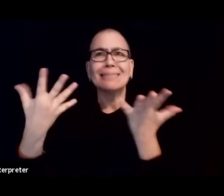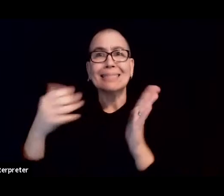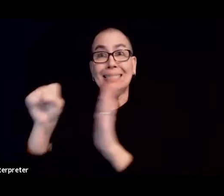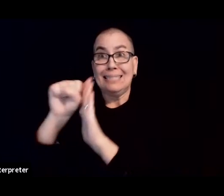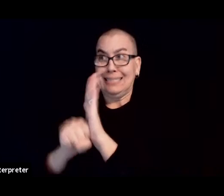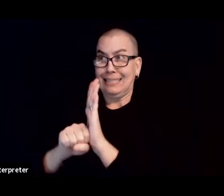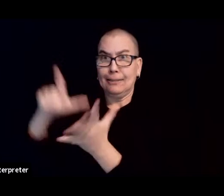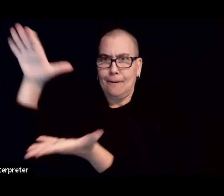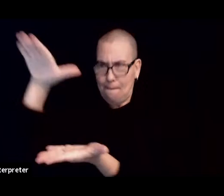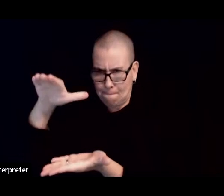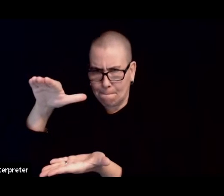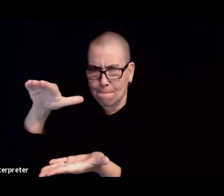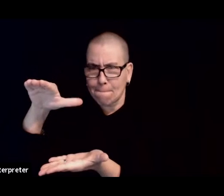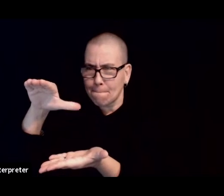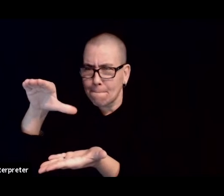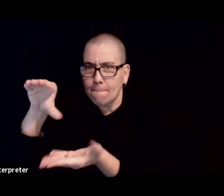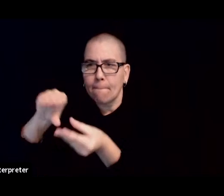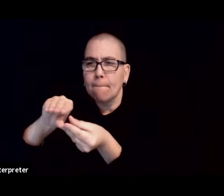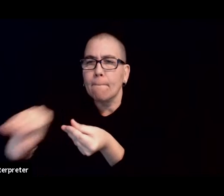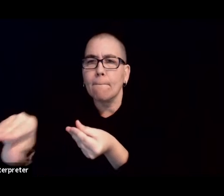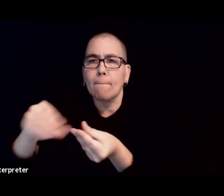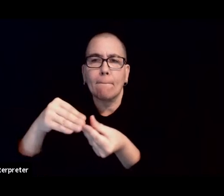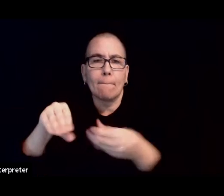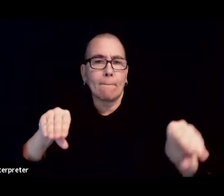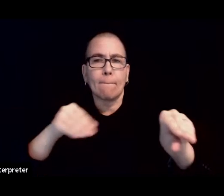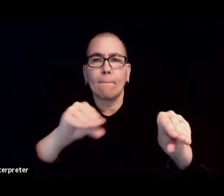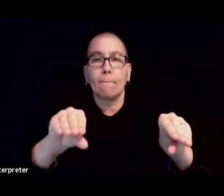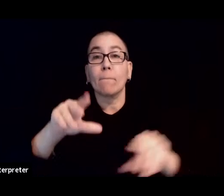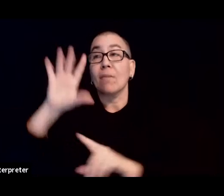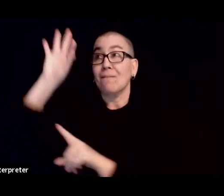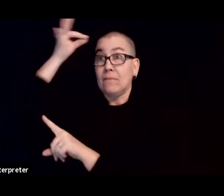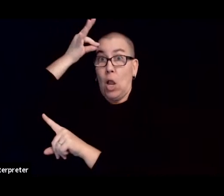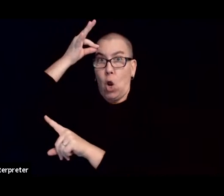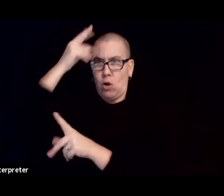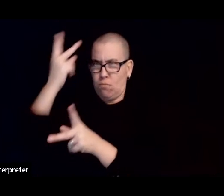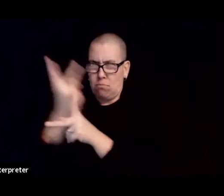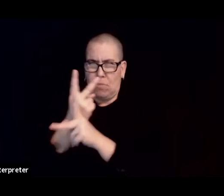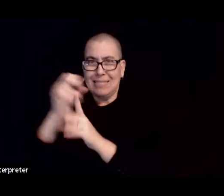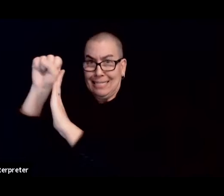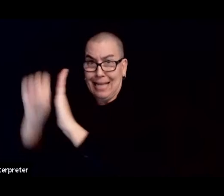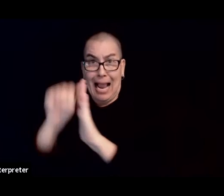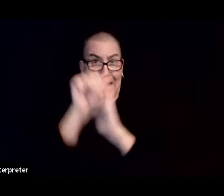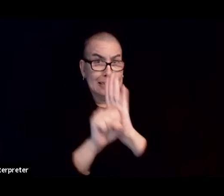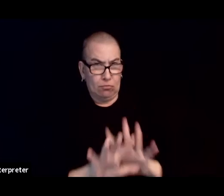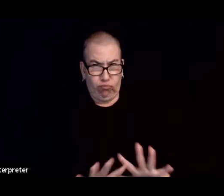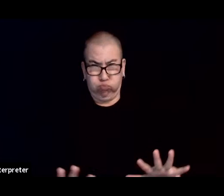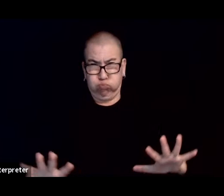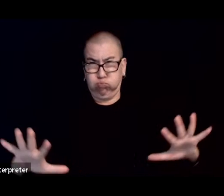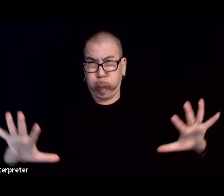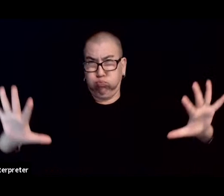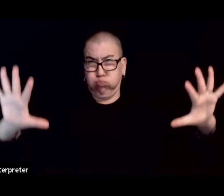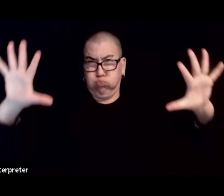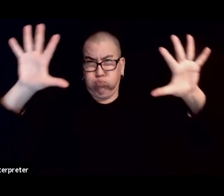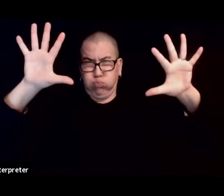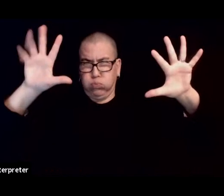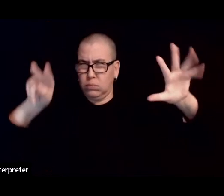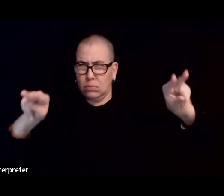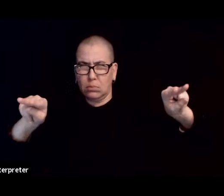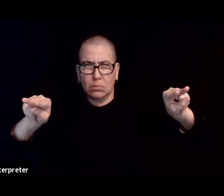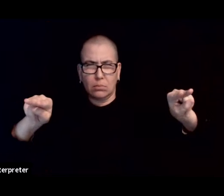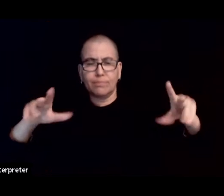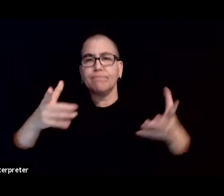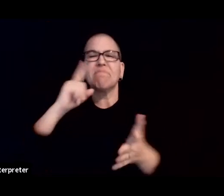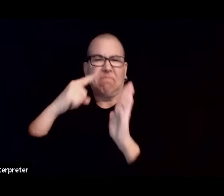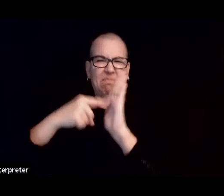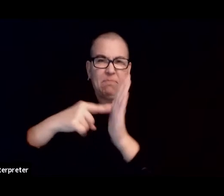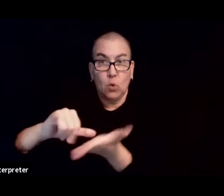pure pro rata allocation by healthcare workers, probably New York and California would get most of the vaccine.